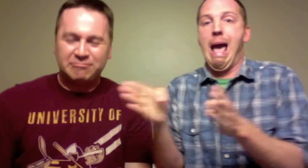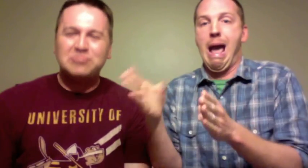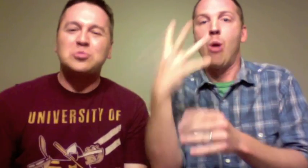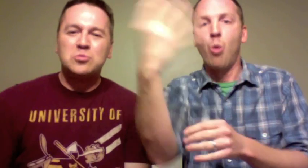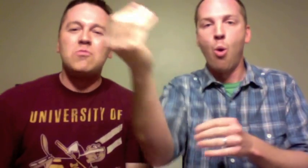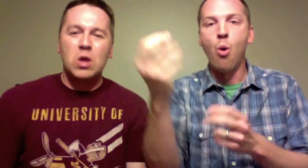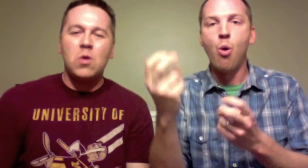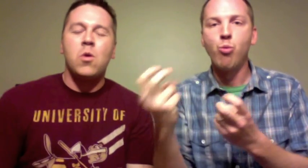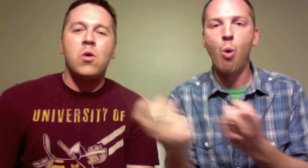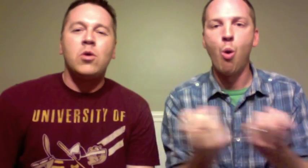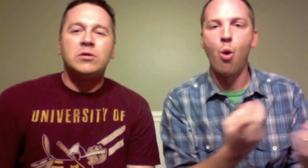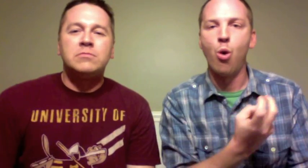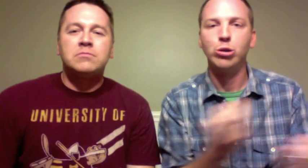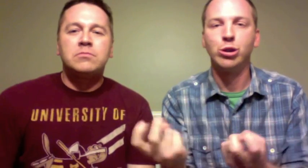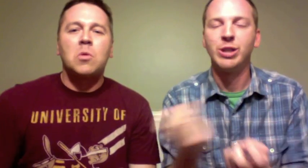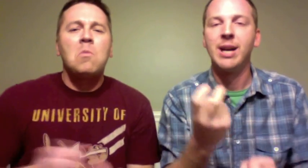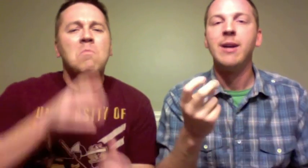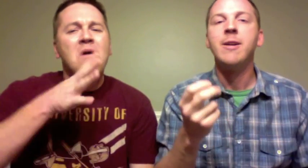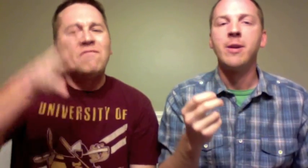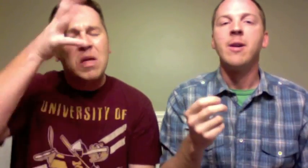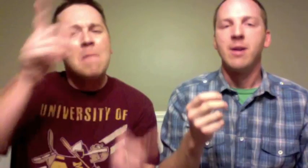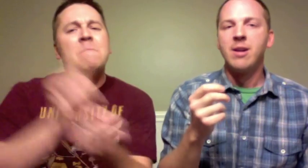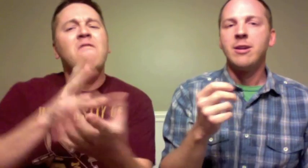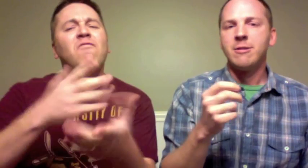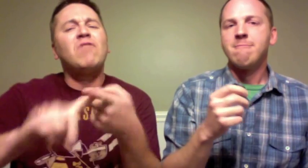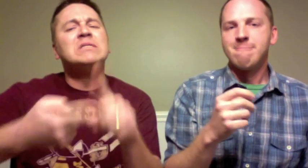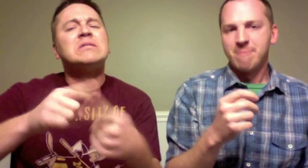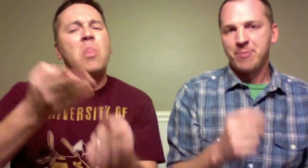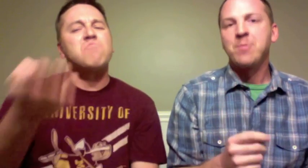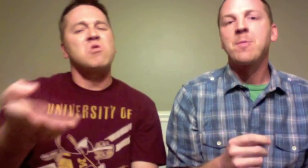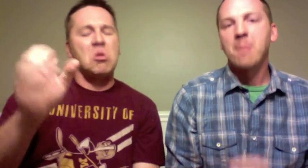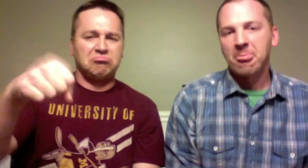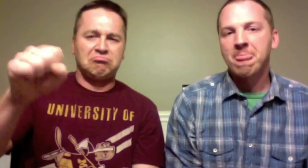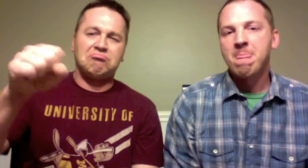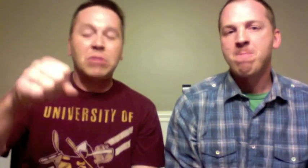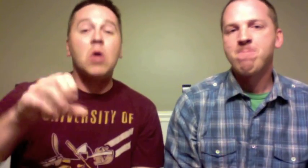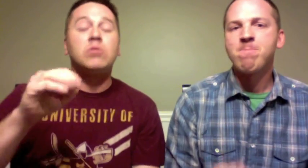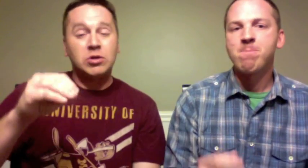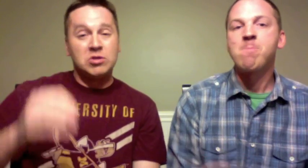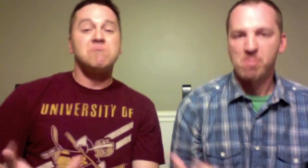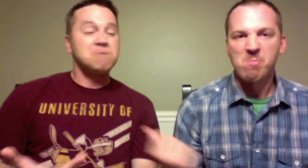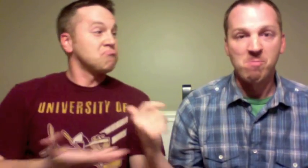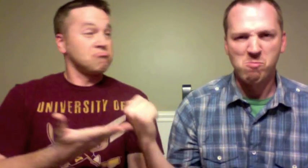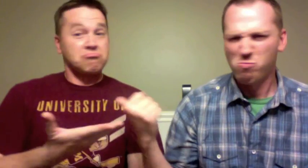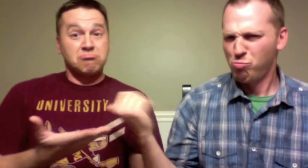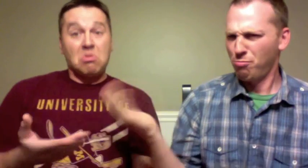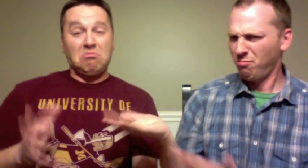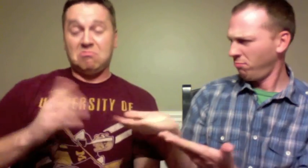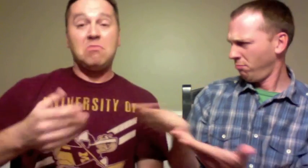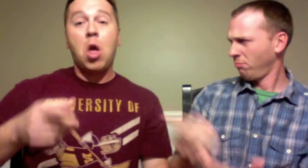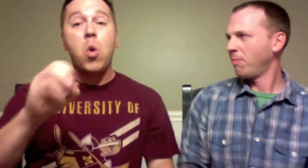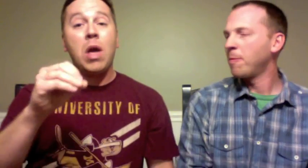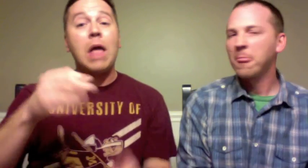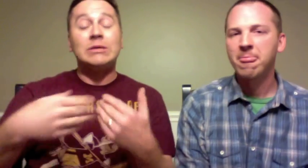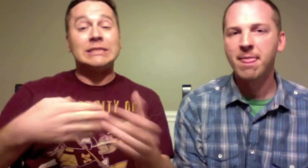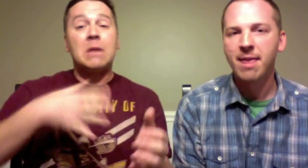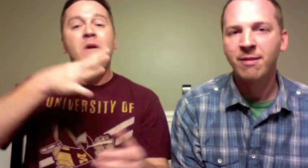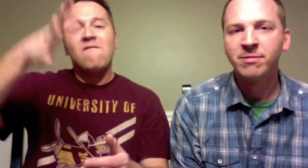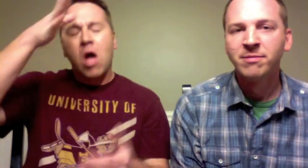know, we had planned to go roller skating. And My parents were going to meet some friends out there. and their kids too. Oh no, go ahead. Here, Oh, tell the thanks, story. Ben. My